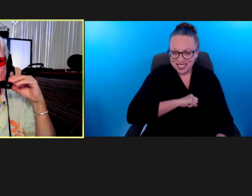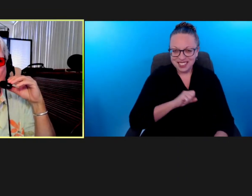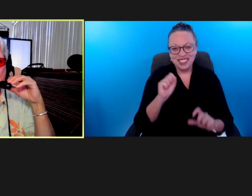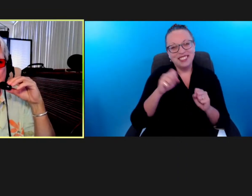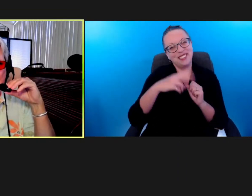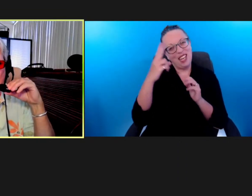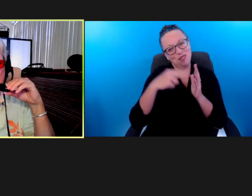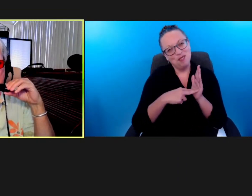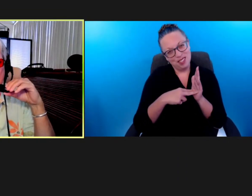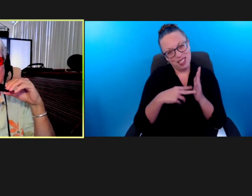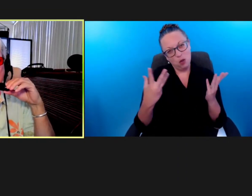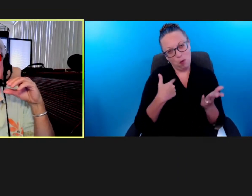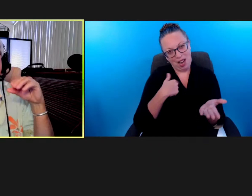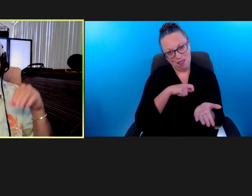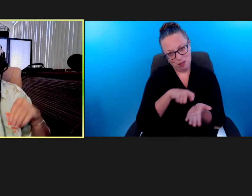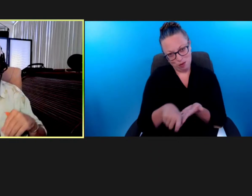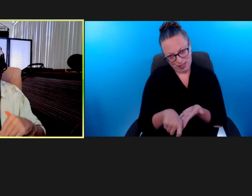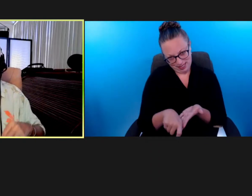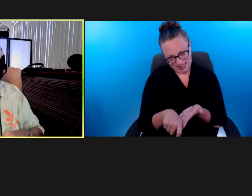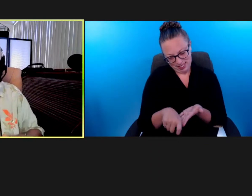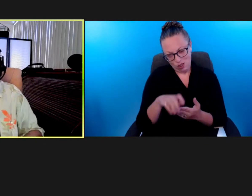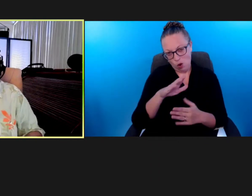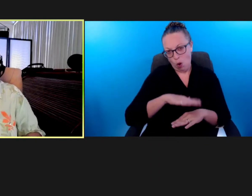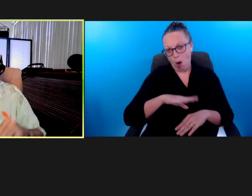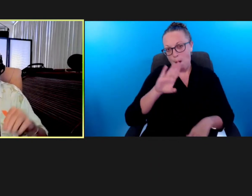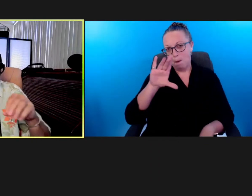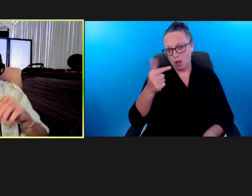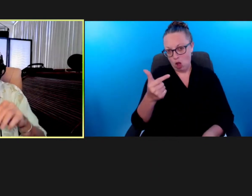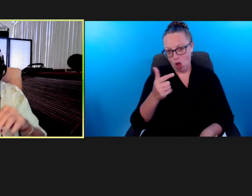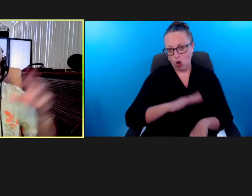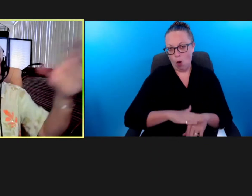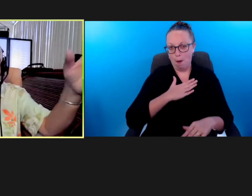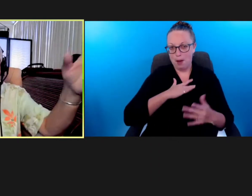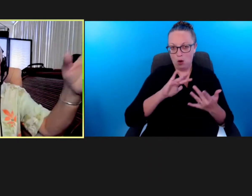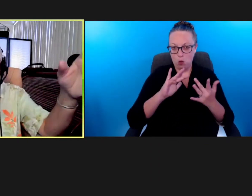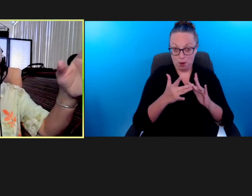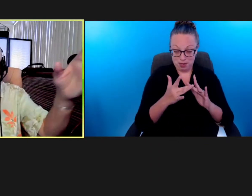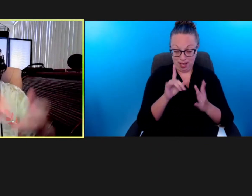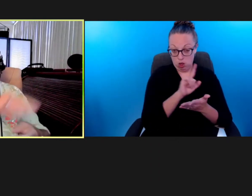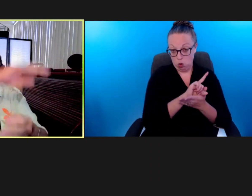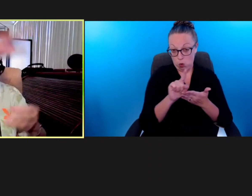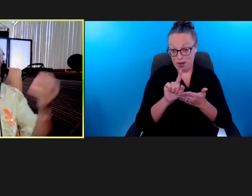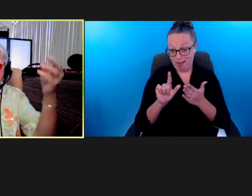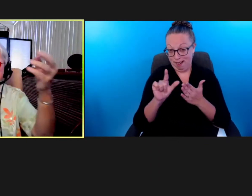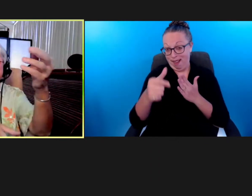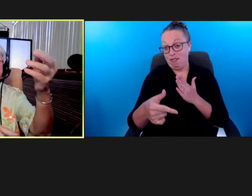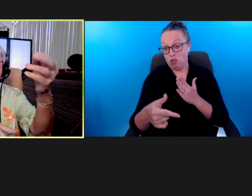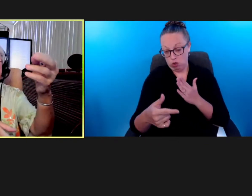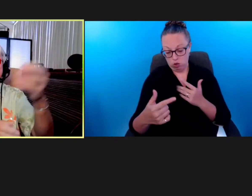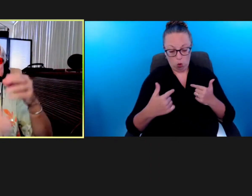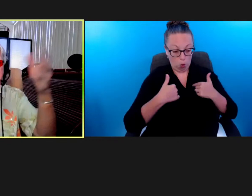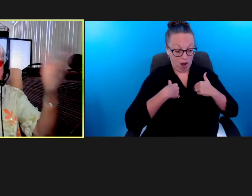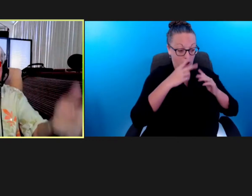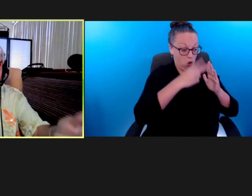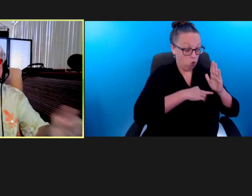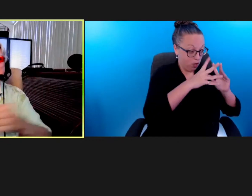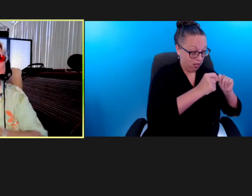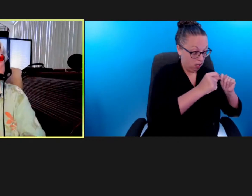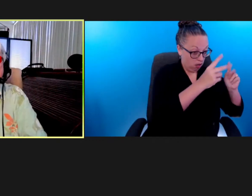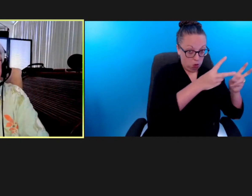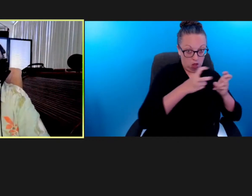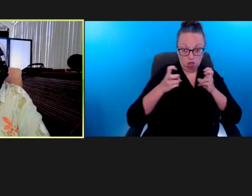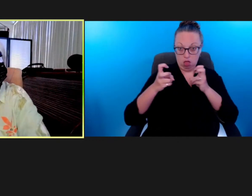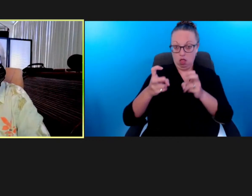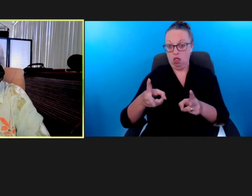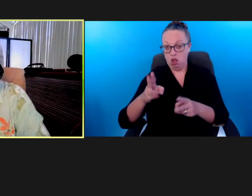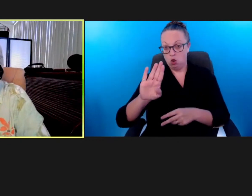read what I've written on the blog on my website. The week after I read it, it goes right into the blog as the